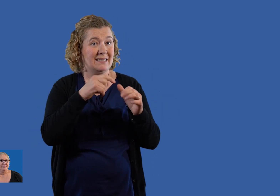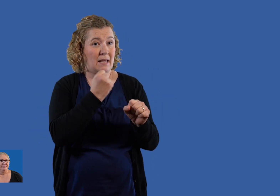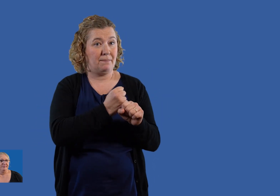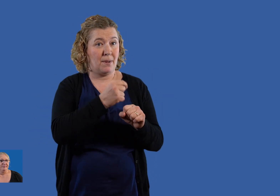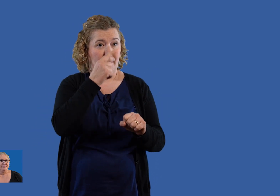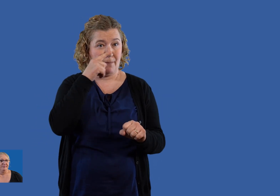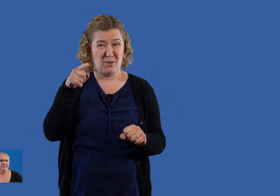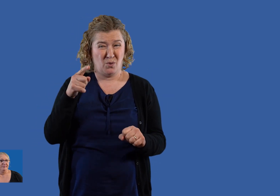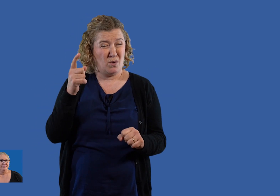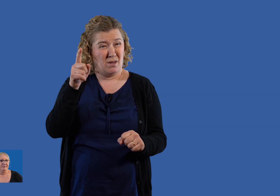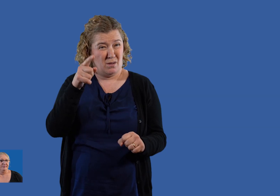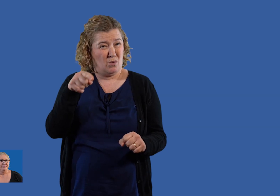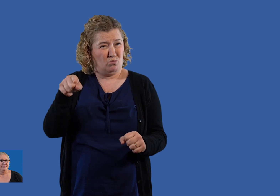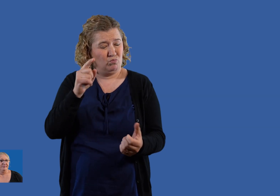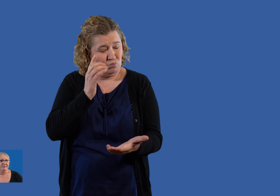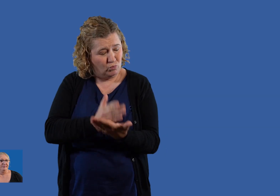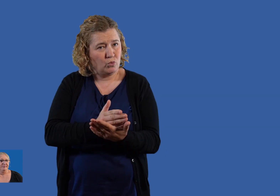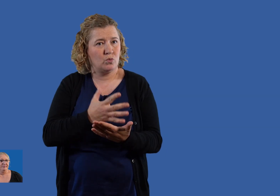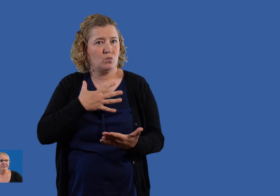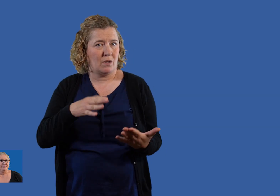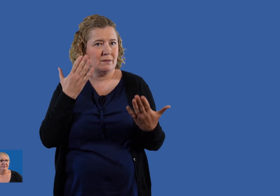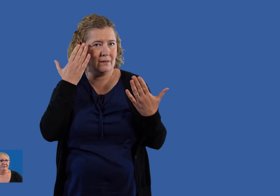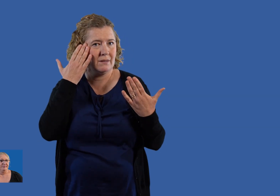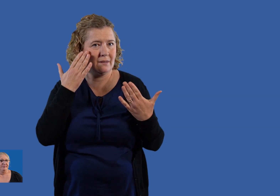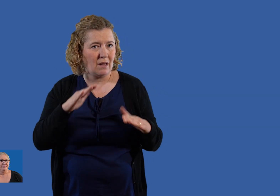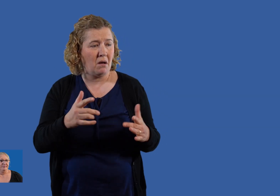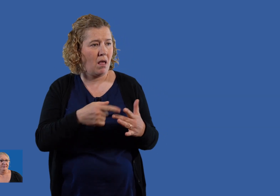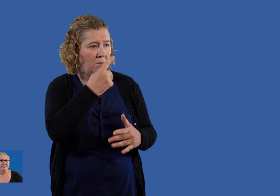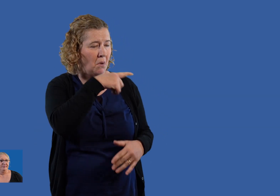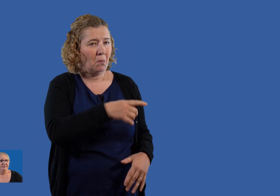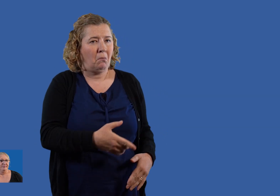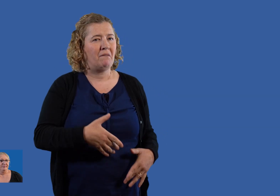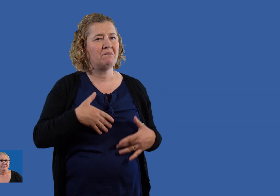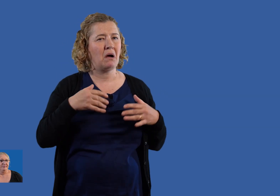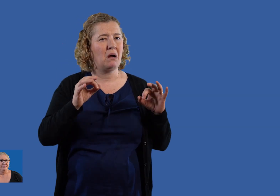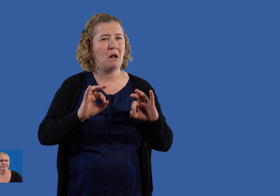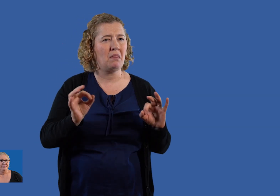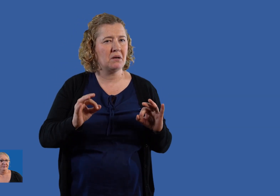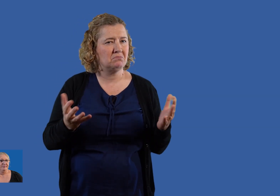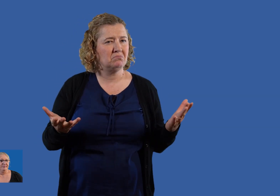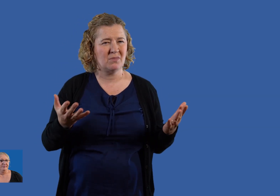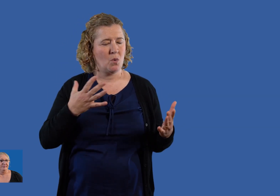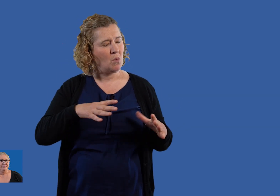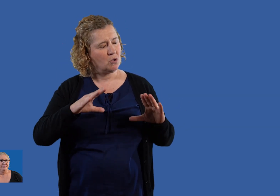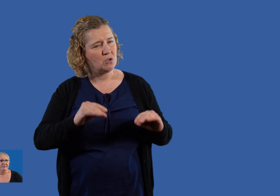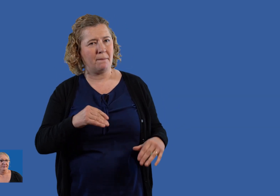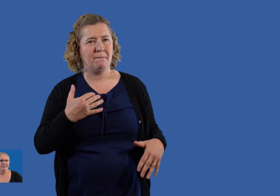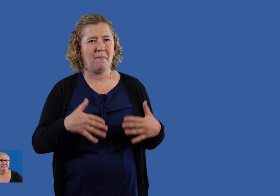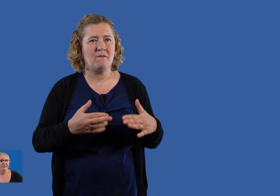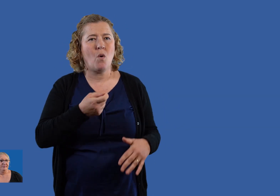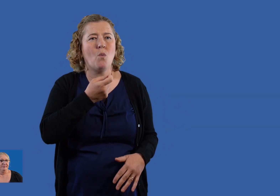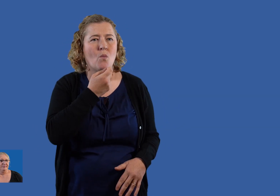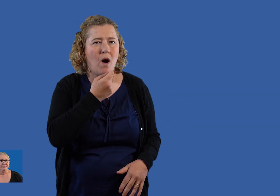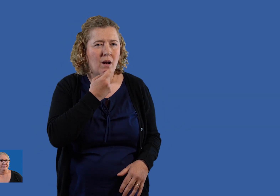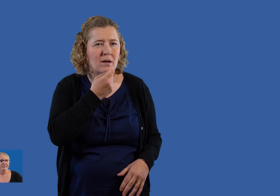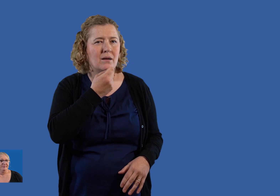For example, some people truly wish to die, but others simply wish to feel nothing or be out of pain for a